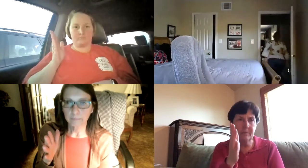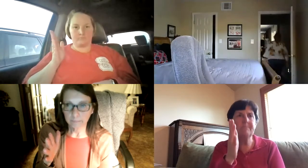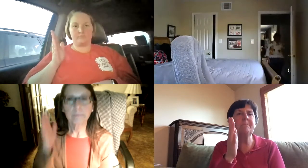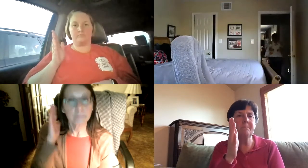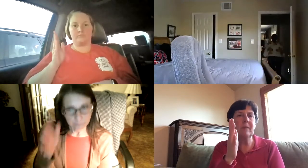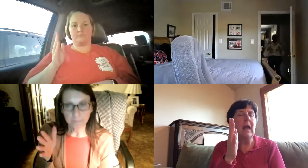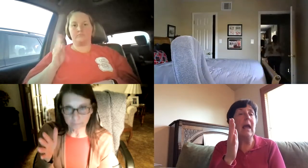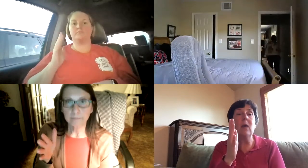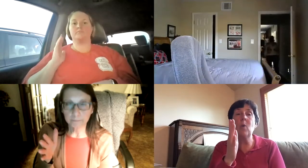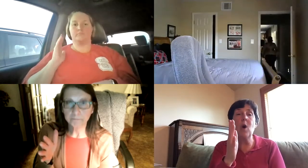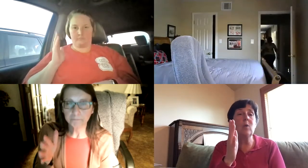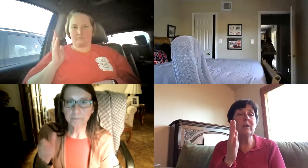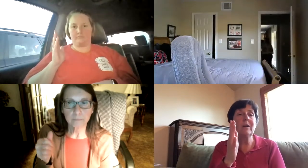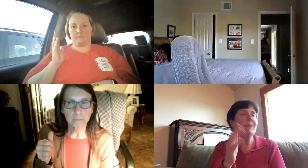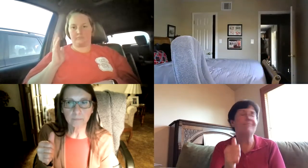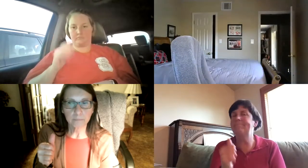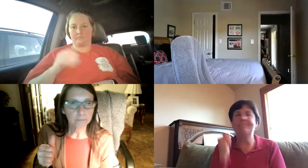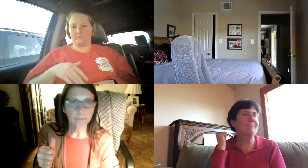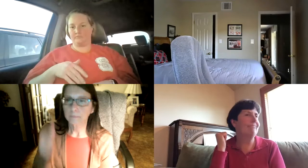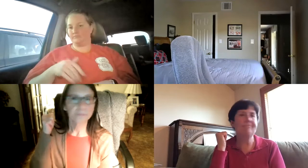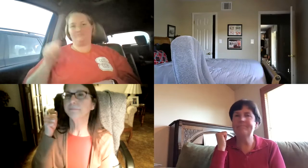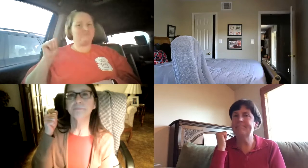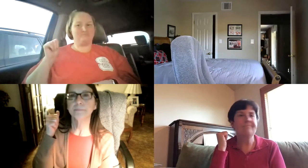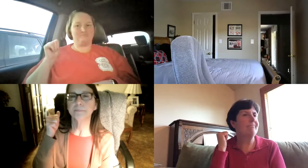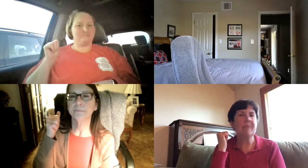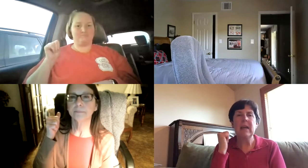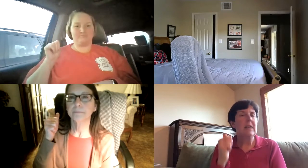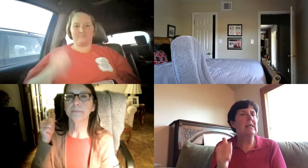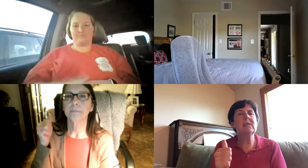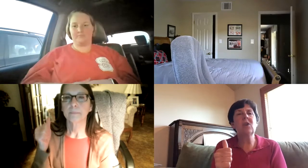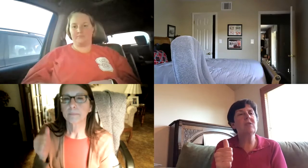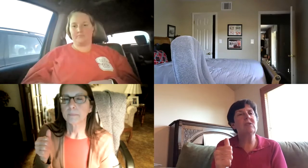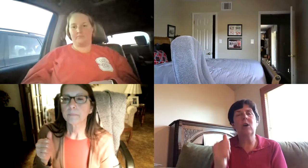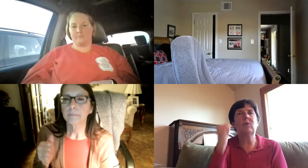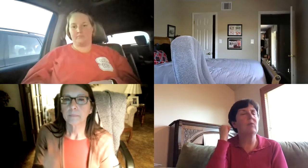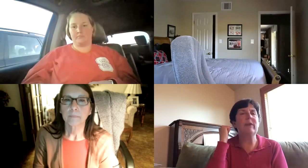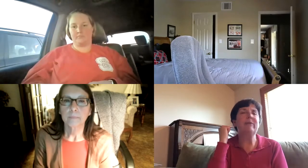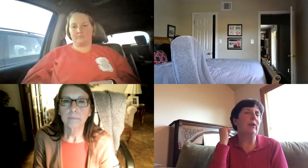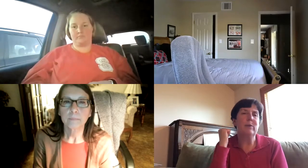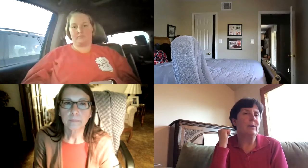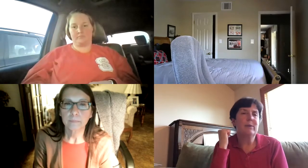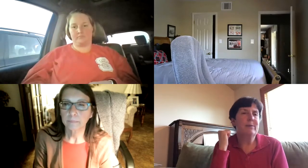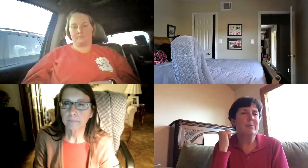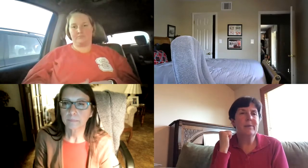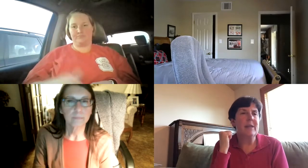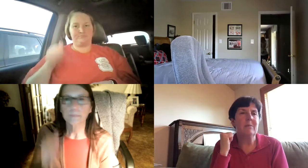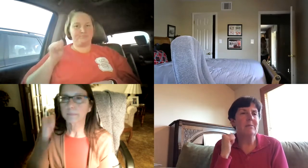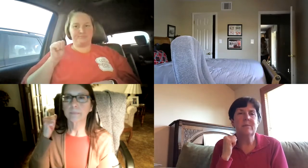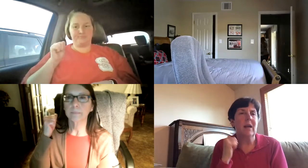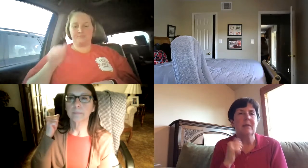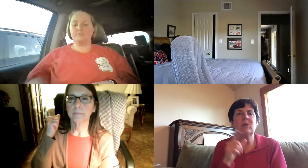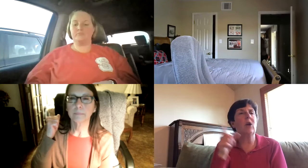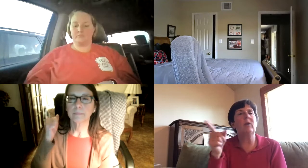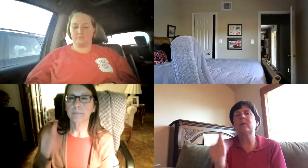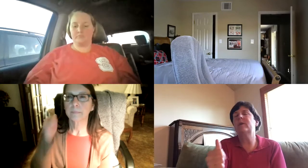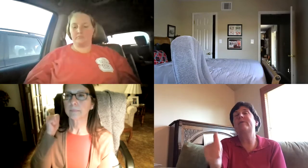will. Mm-hmm. And won't. Mm-mm. Yeah. This is also refuse, same